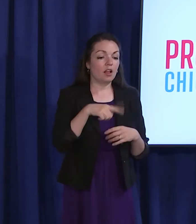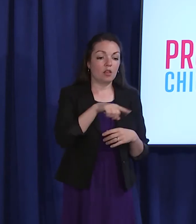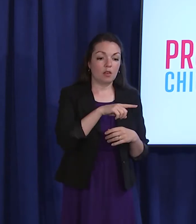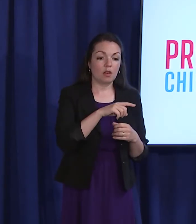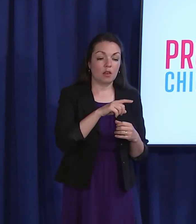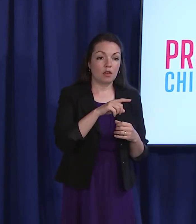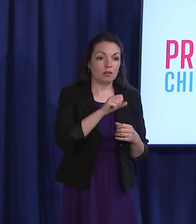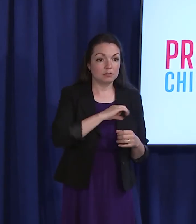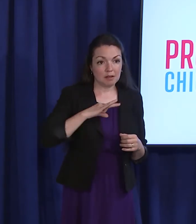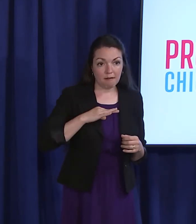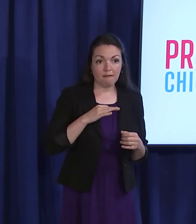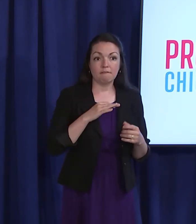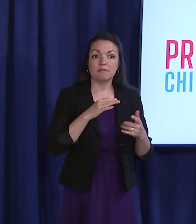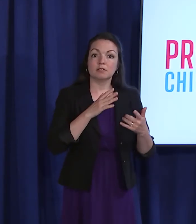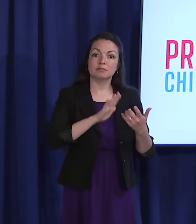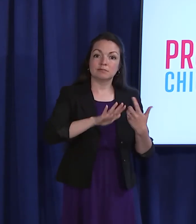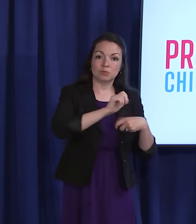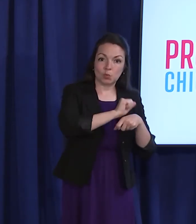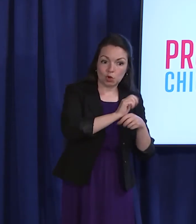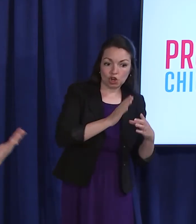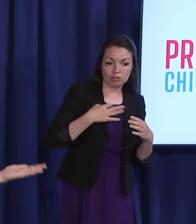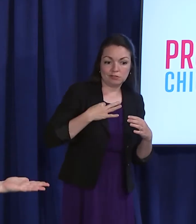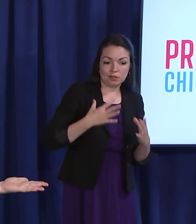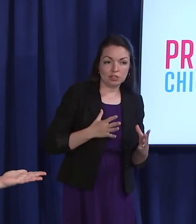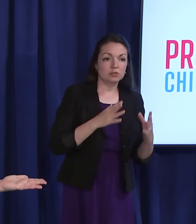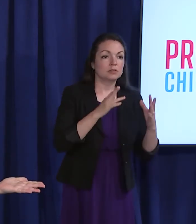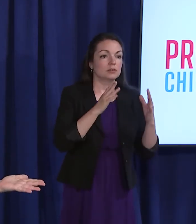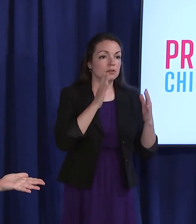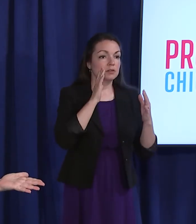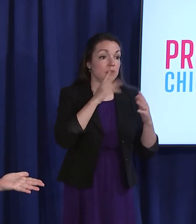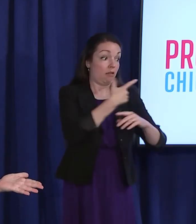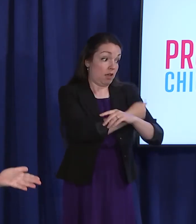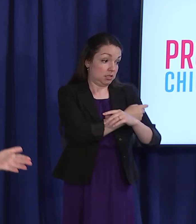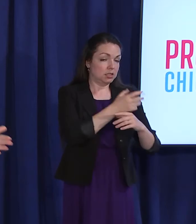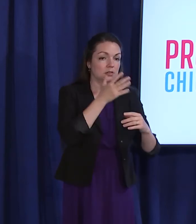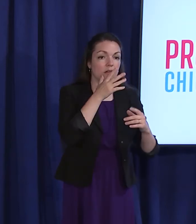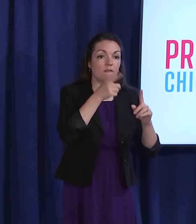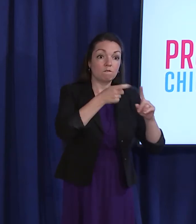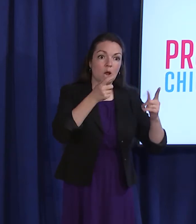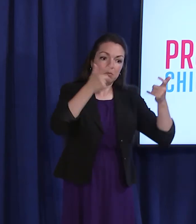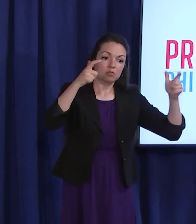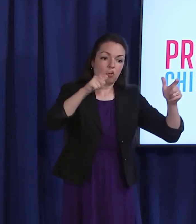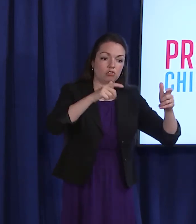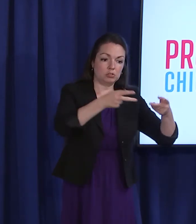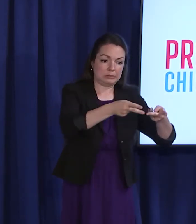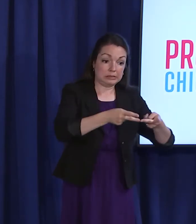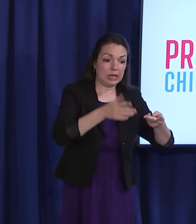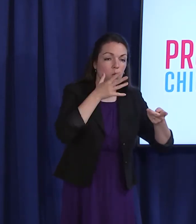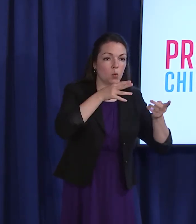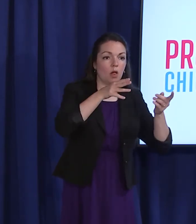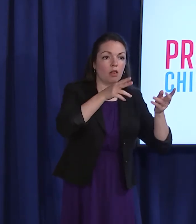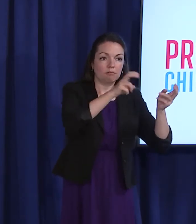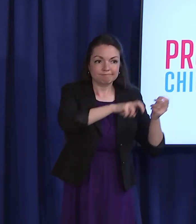the staff and the efforts and the vaccine from many of these larger sites to the community sites, like you heard, and